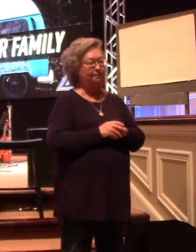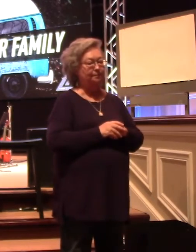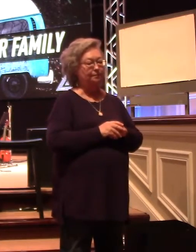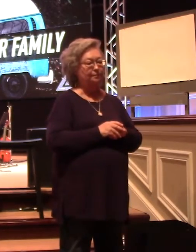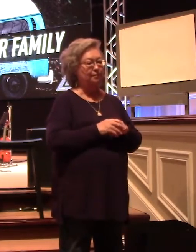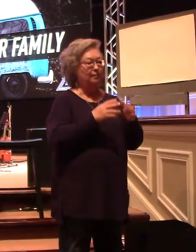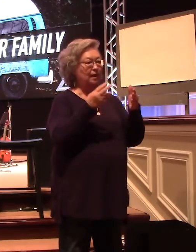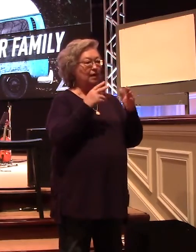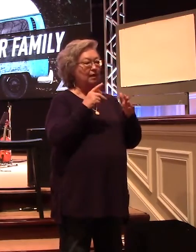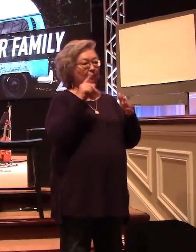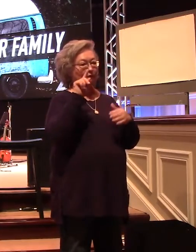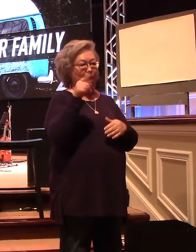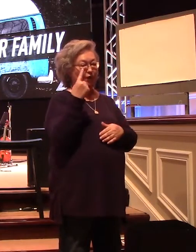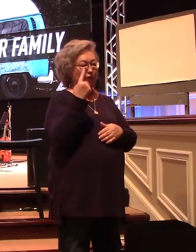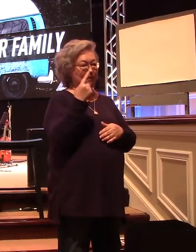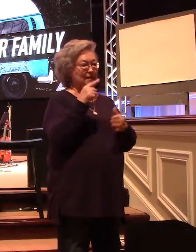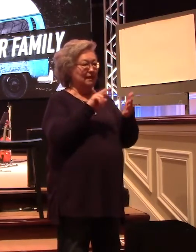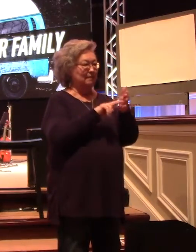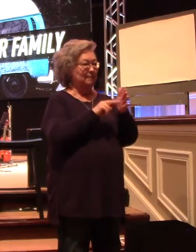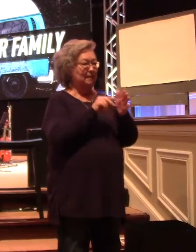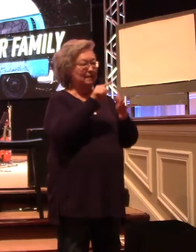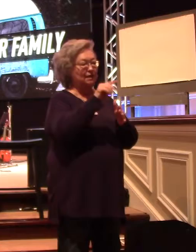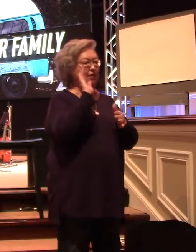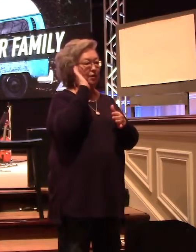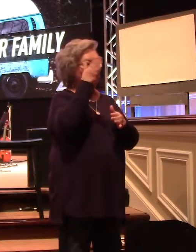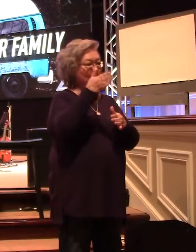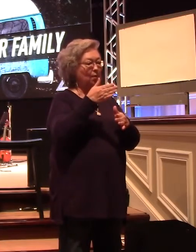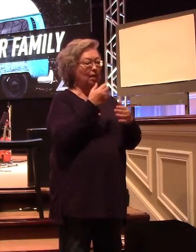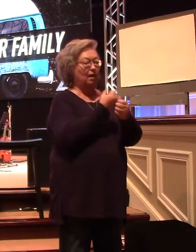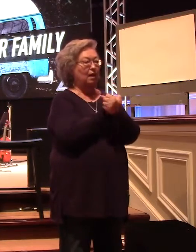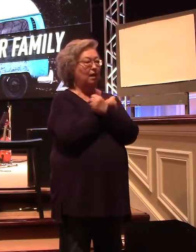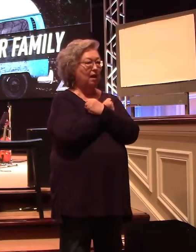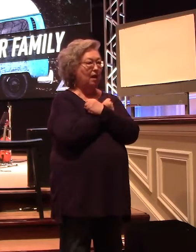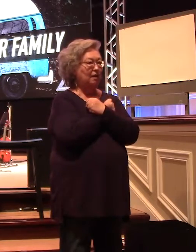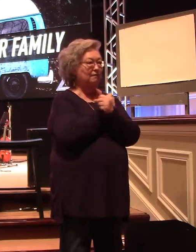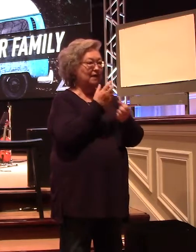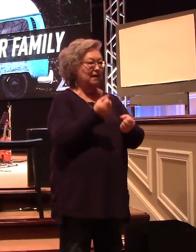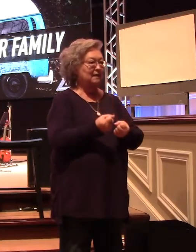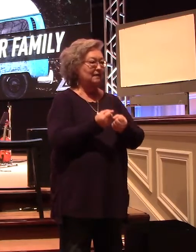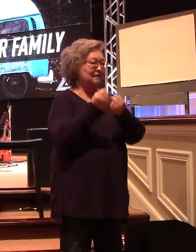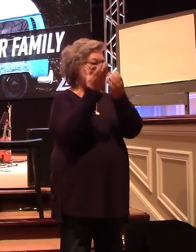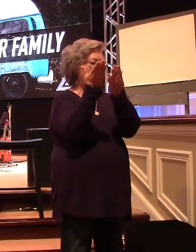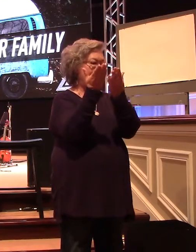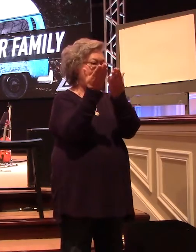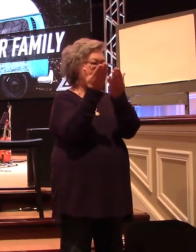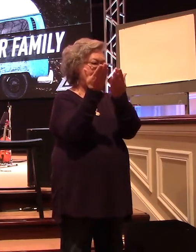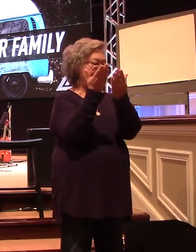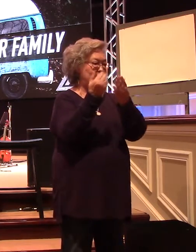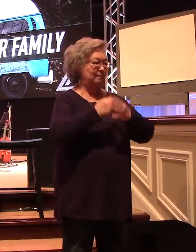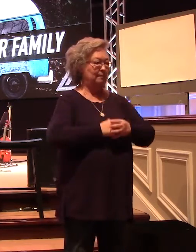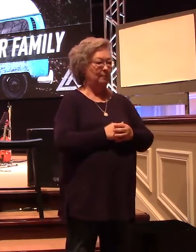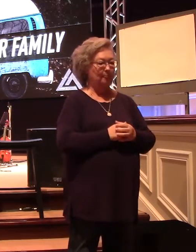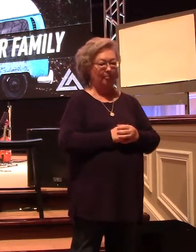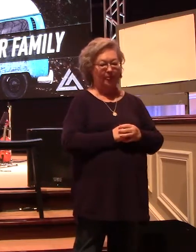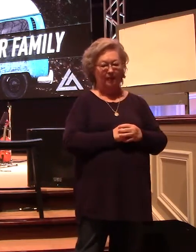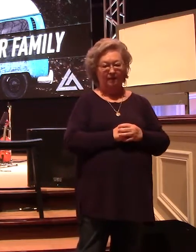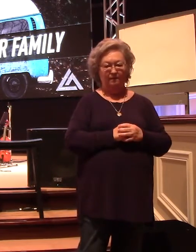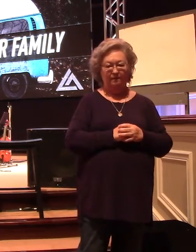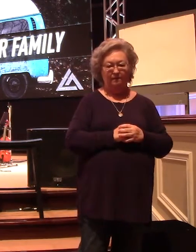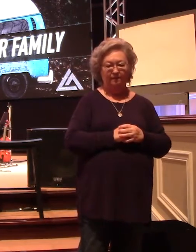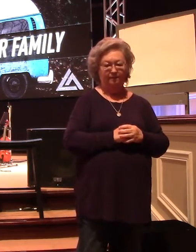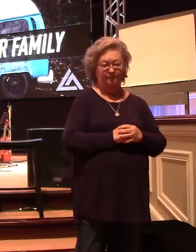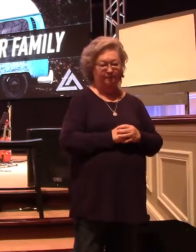and, before I dive into this too far. Ephesians chapter 5, where the Apostle Paul talks about husbands loving your